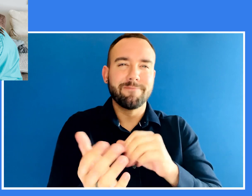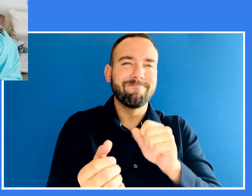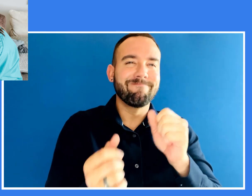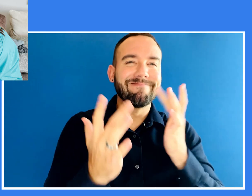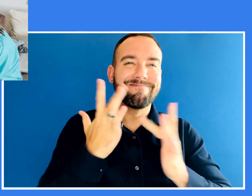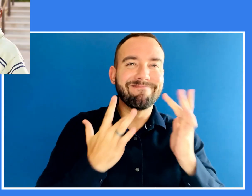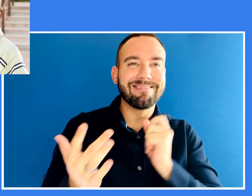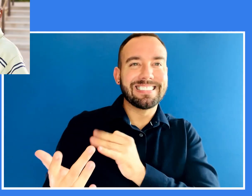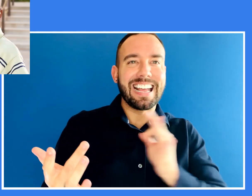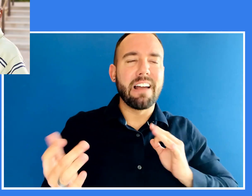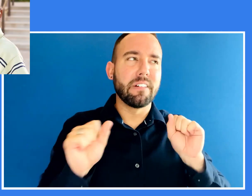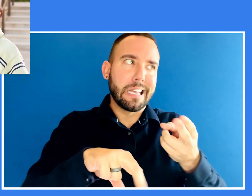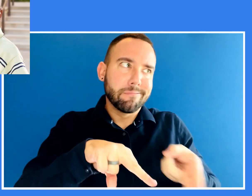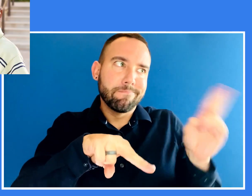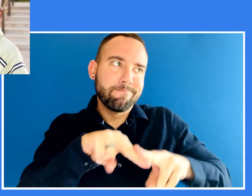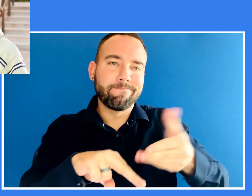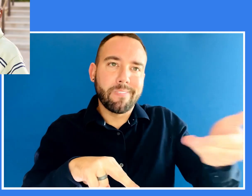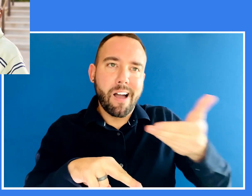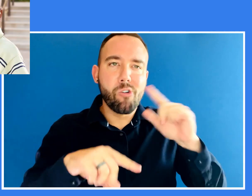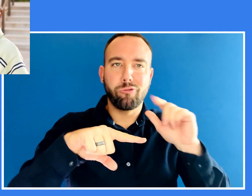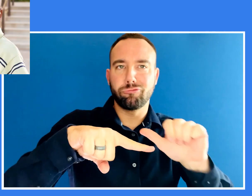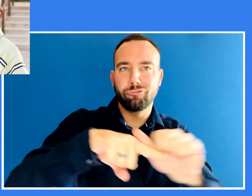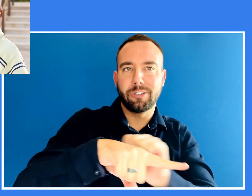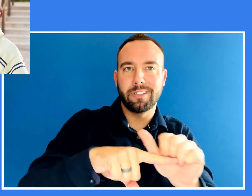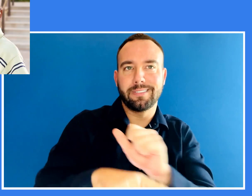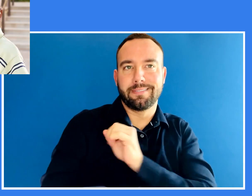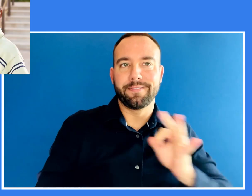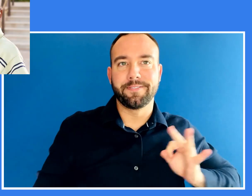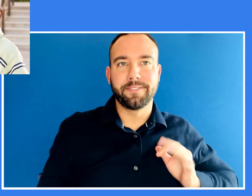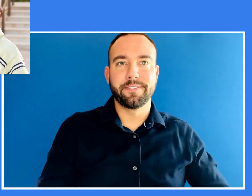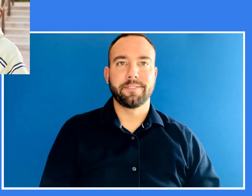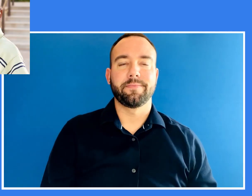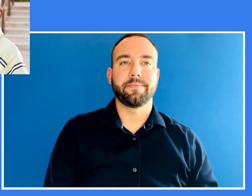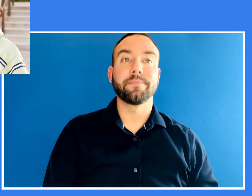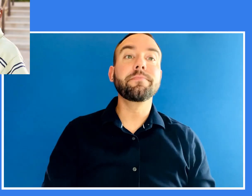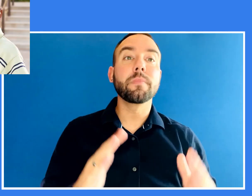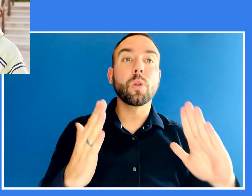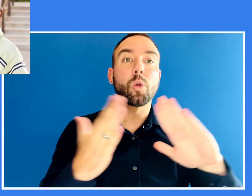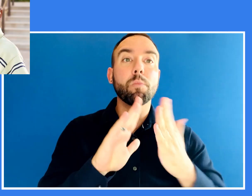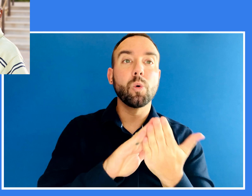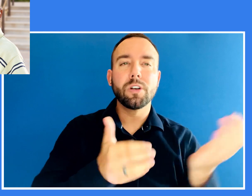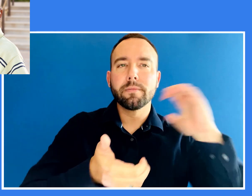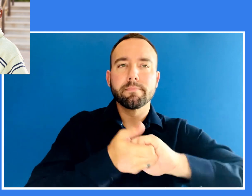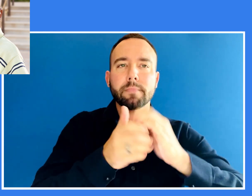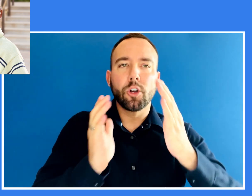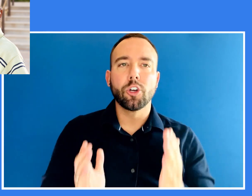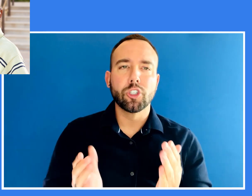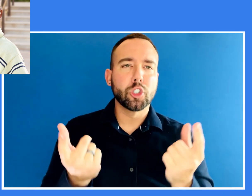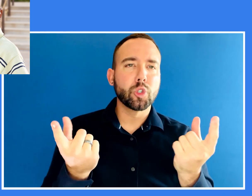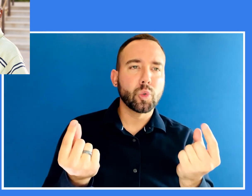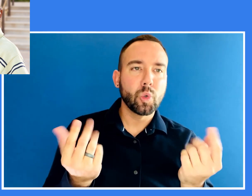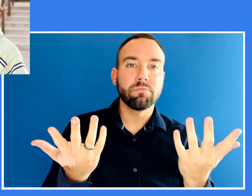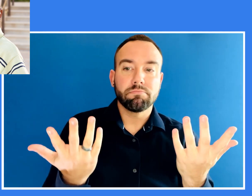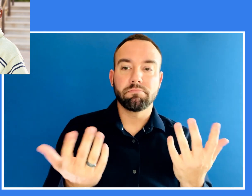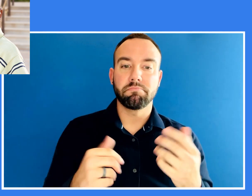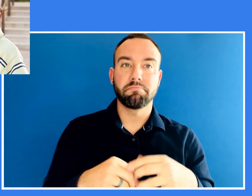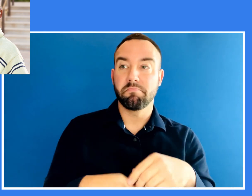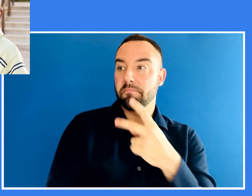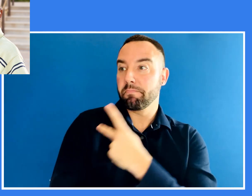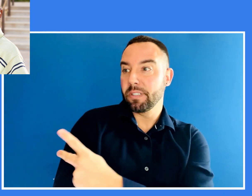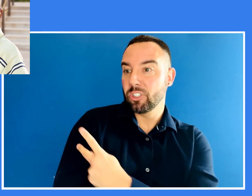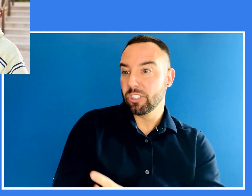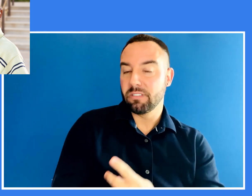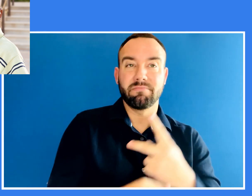counseling. Community-based organizations and partners can Develop patient and provider